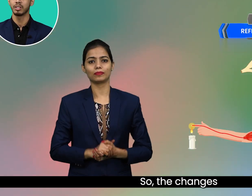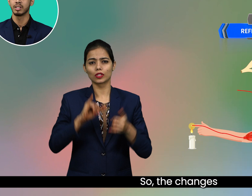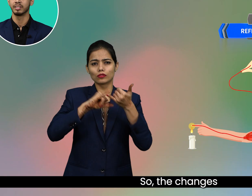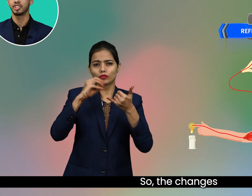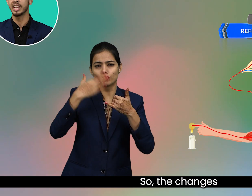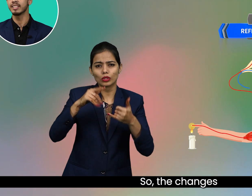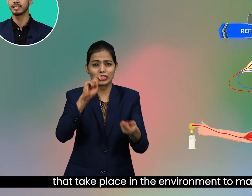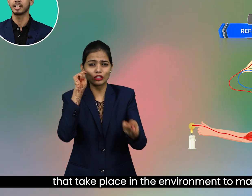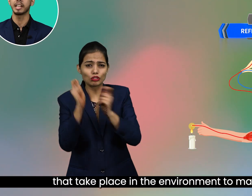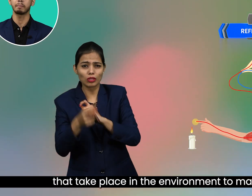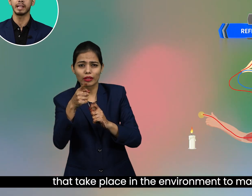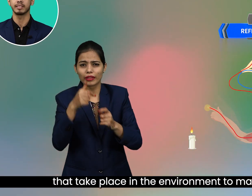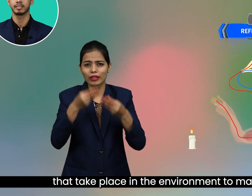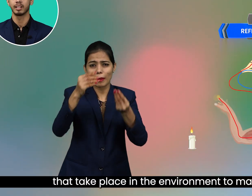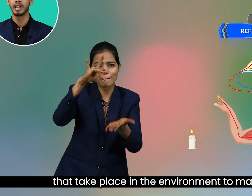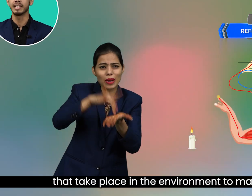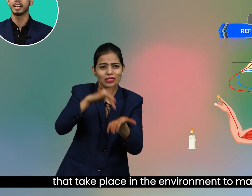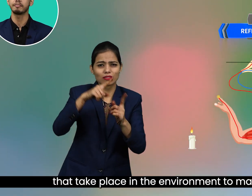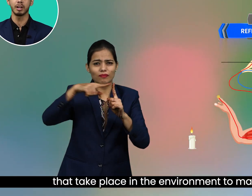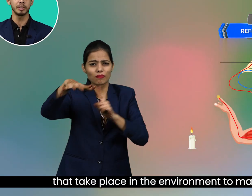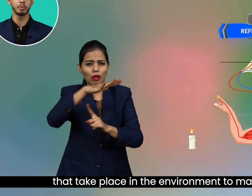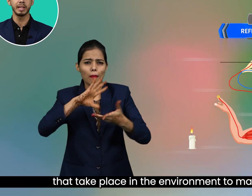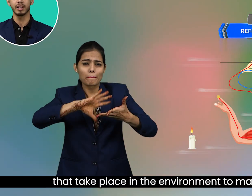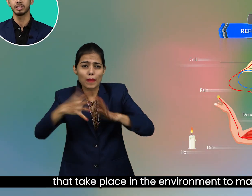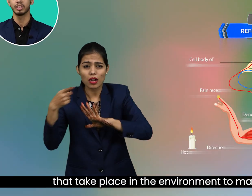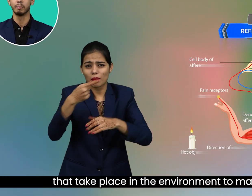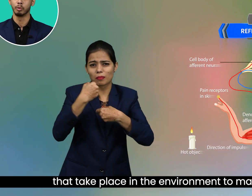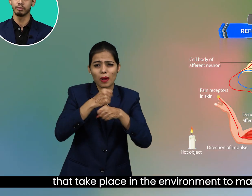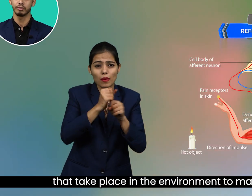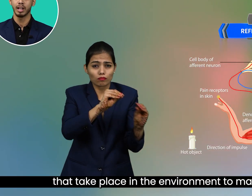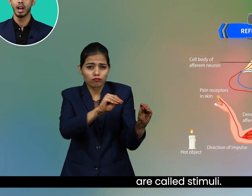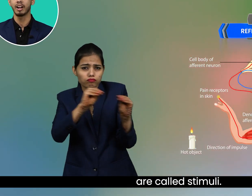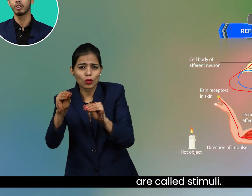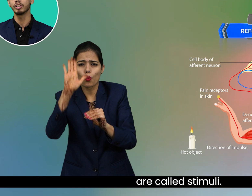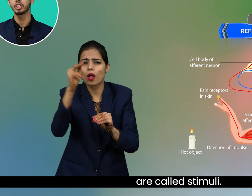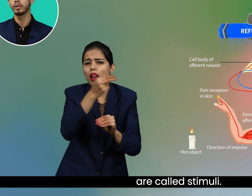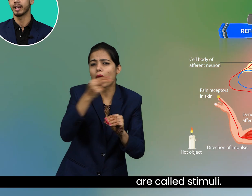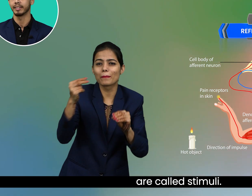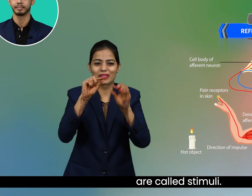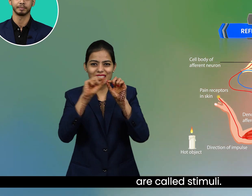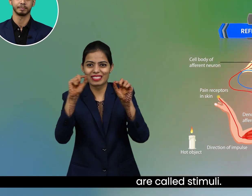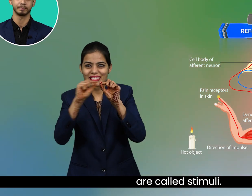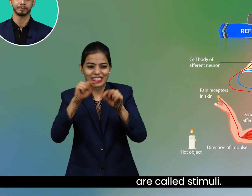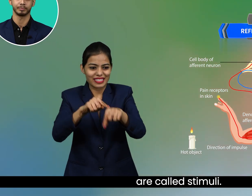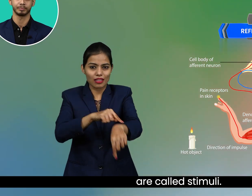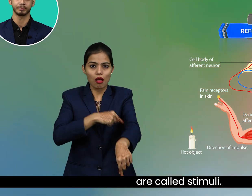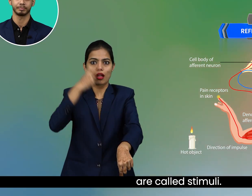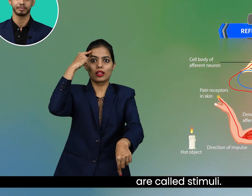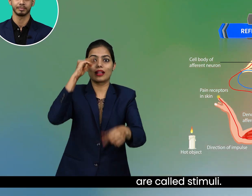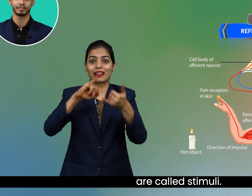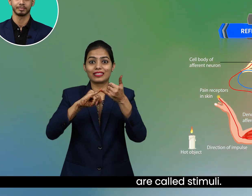So, the changes that take place in the environment to make us move are called stimuli.